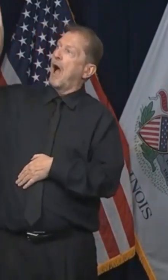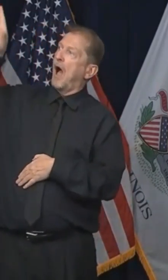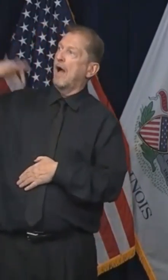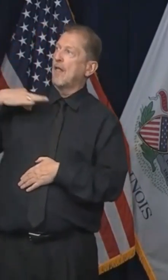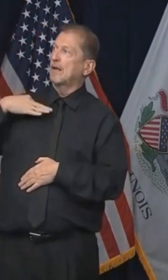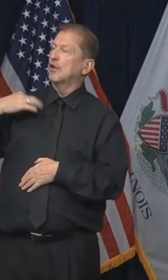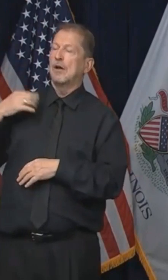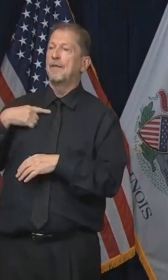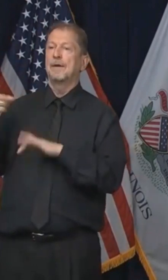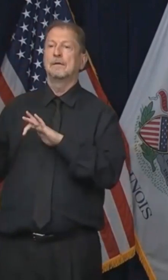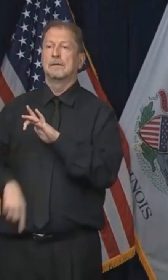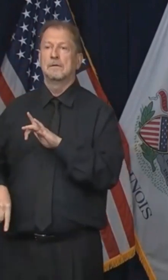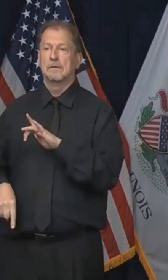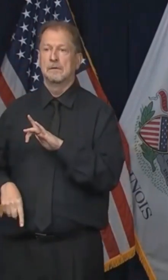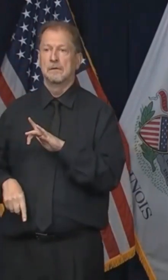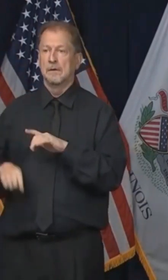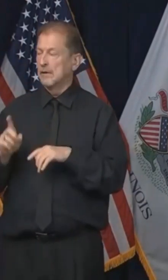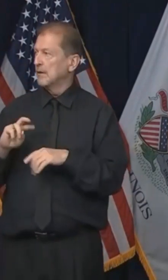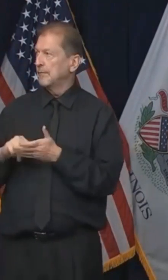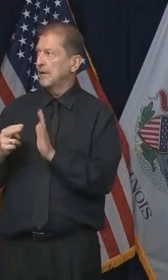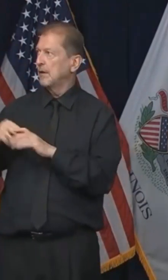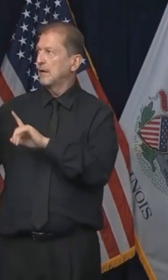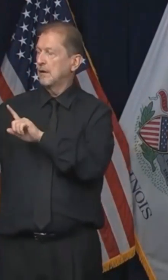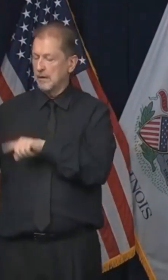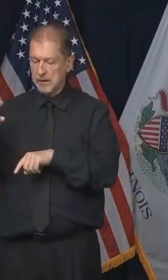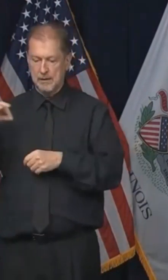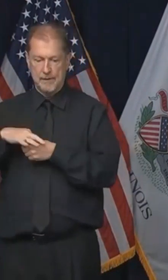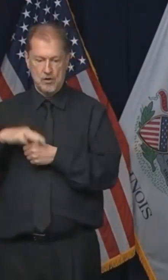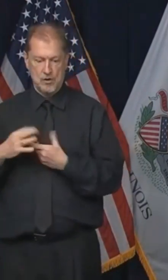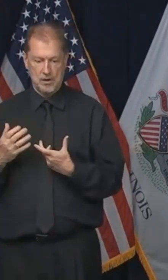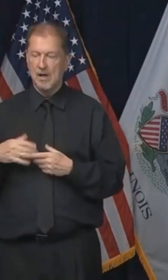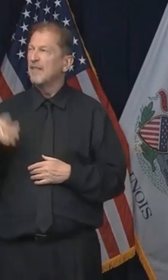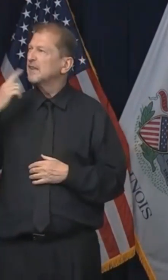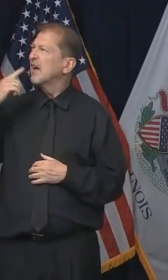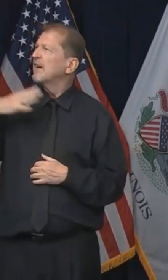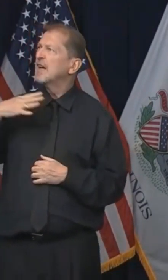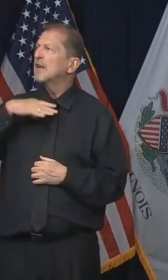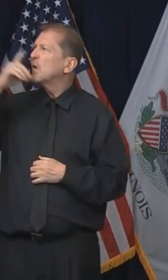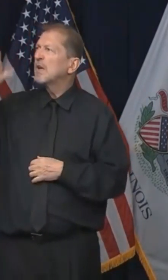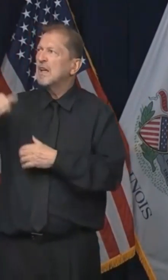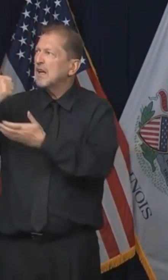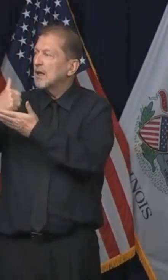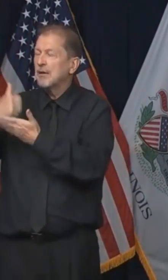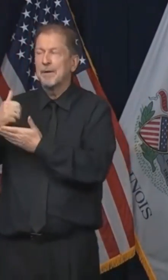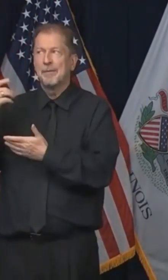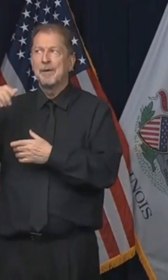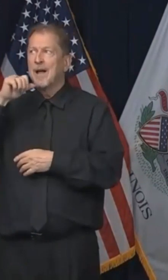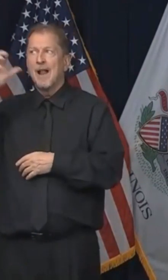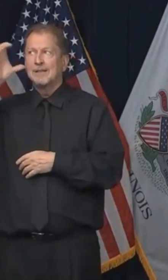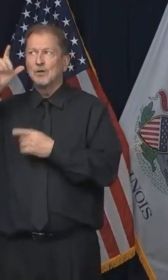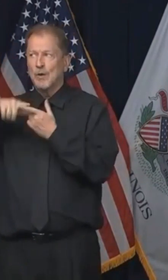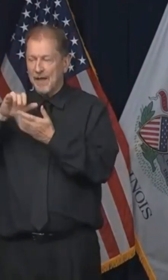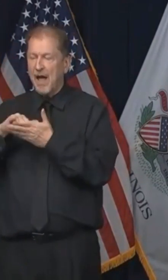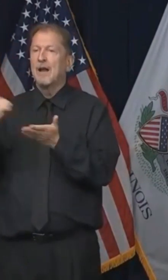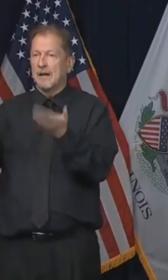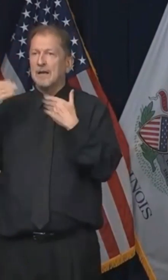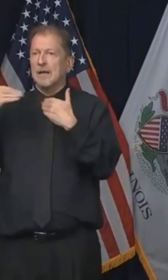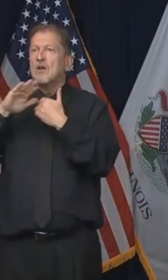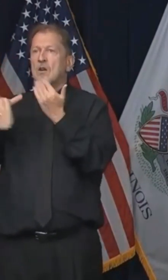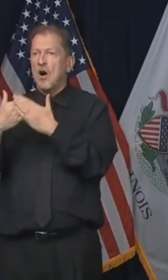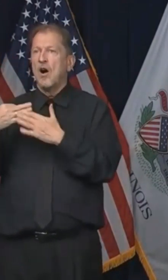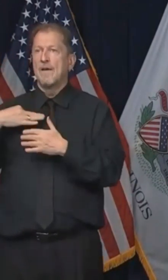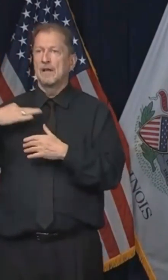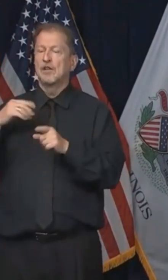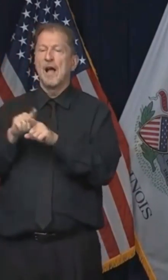and perhaps don't listen to them when they say they're all good, they don't need any help, and use the volunteers that you